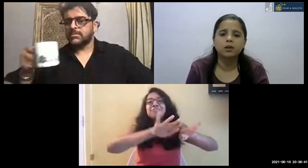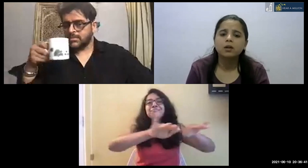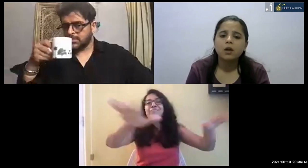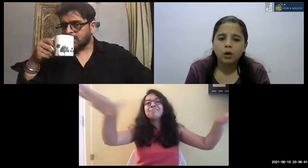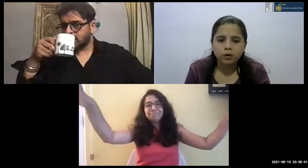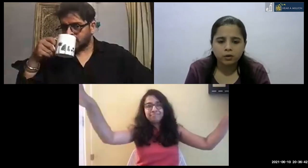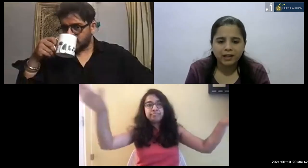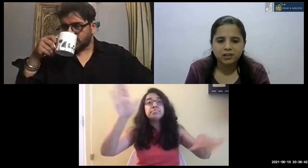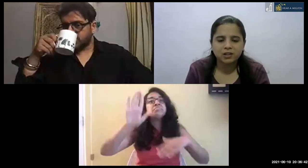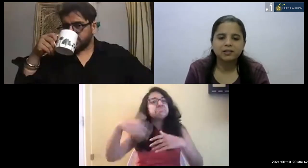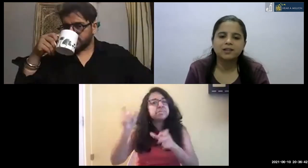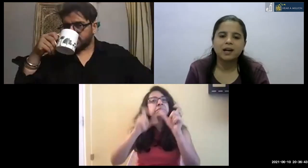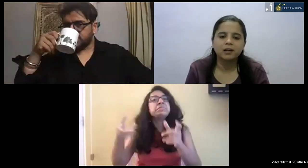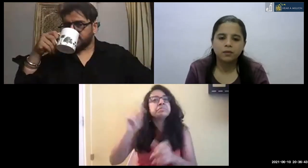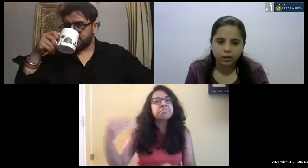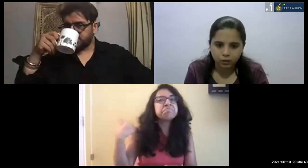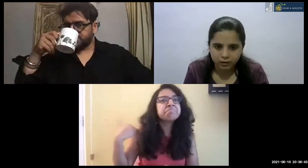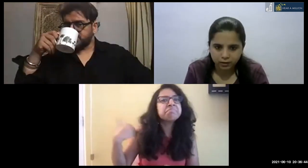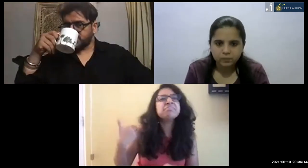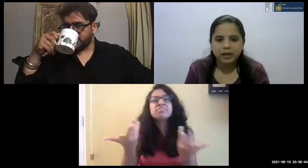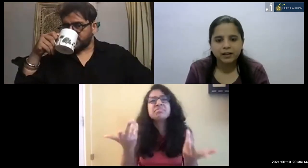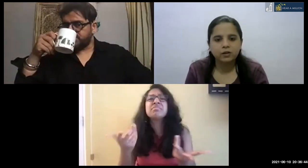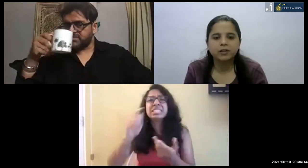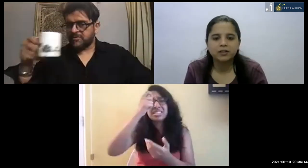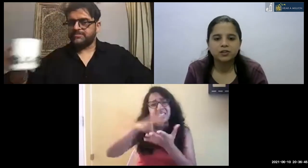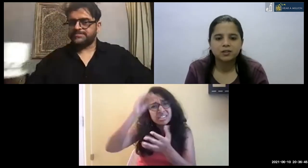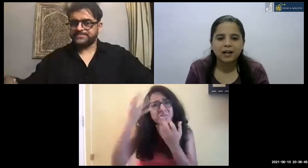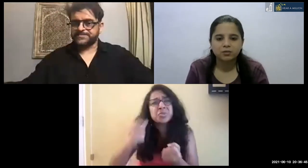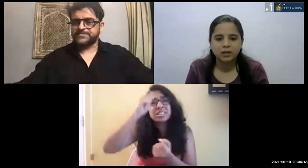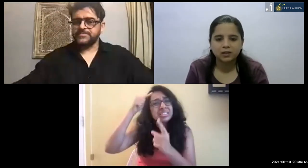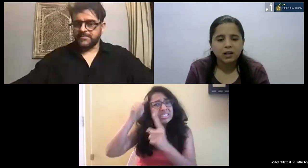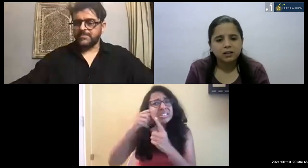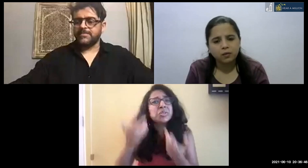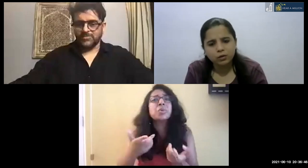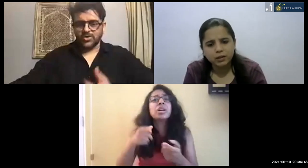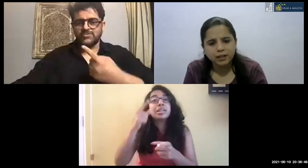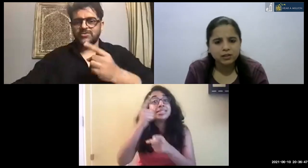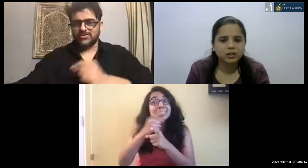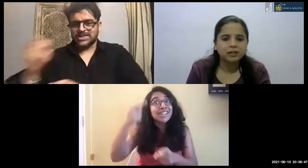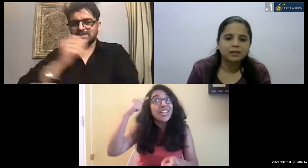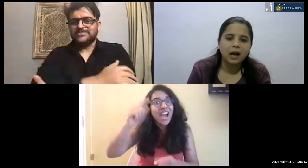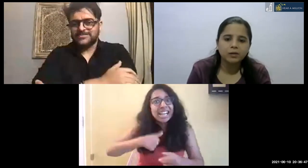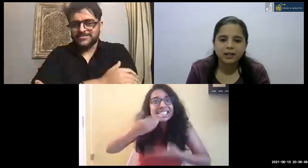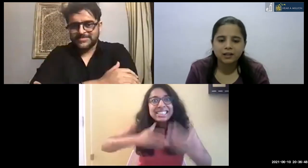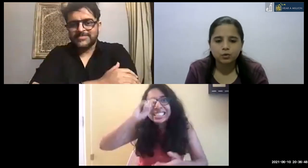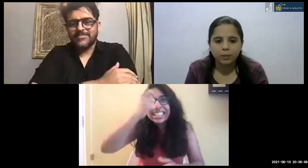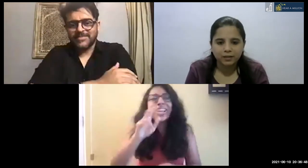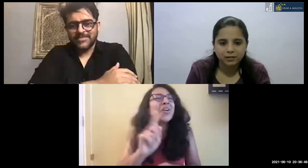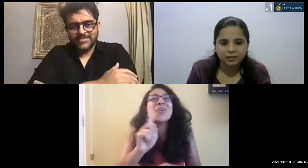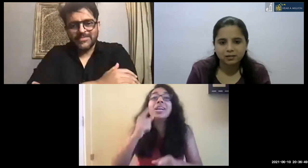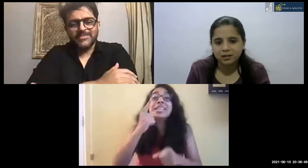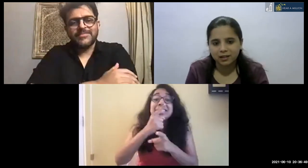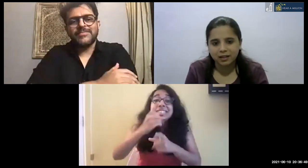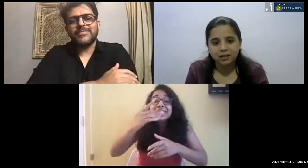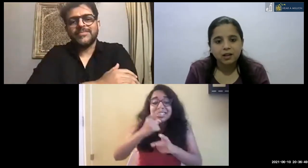back to their own organization and they started working over there. And later on, they just asked me that they want to learn English and how they can do better